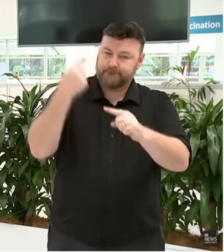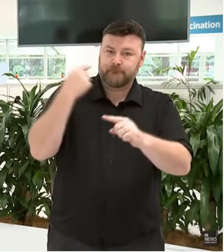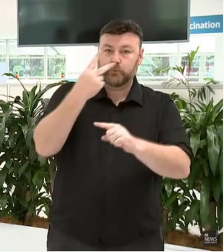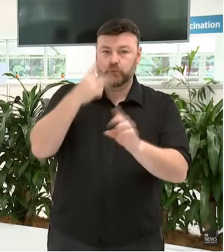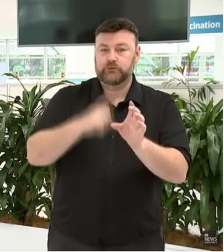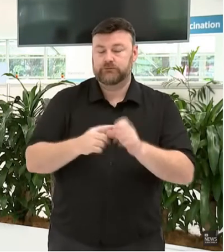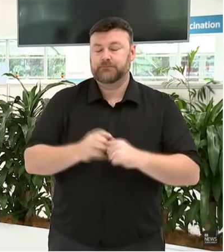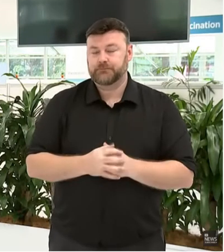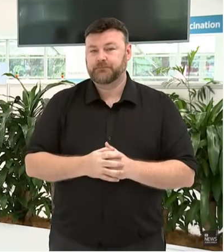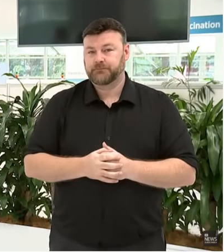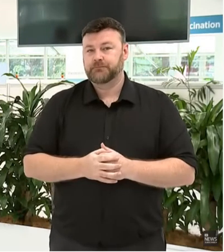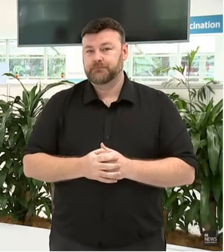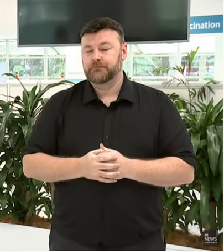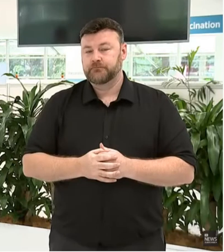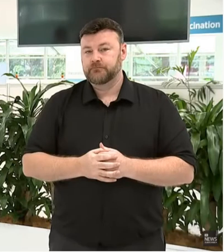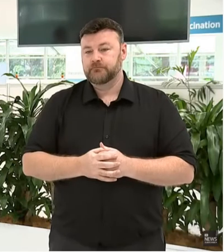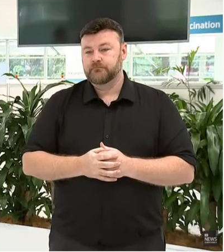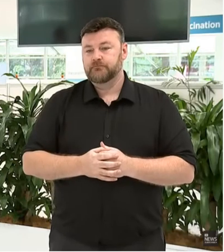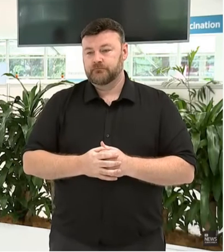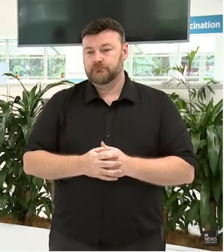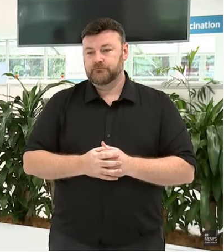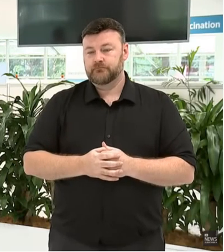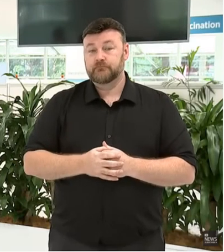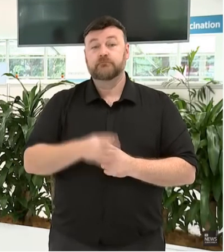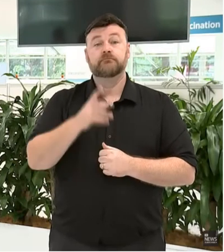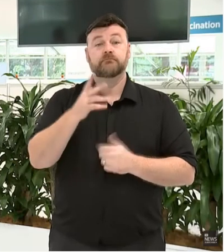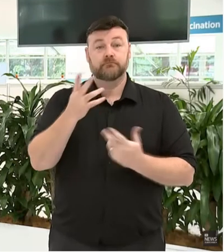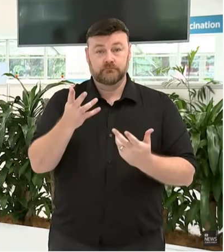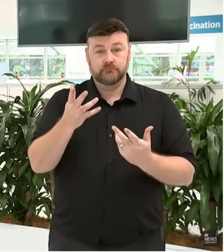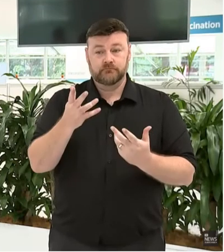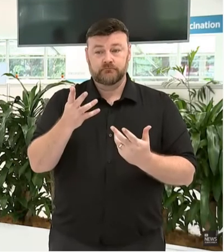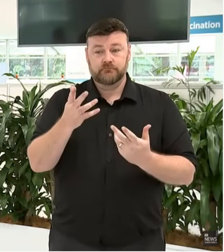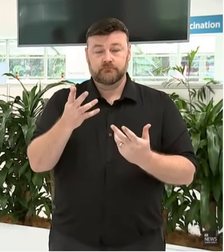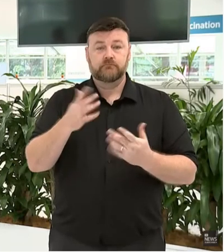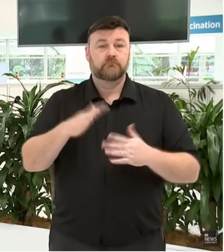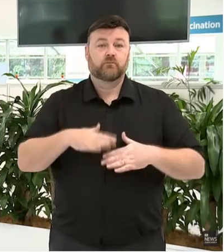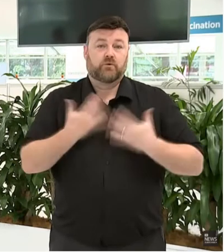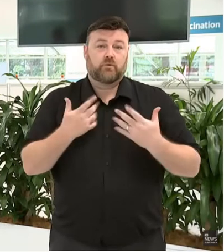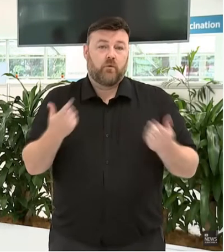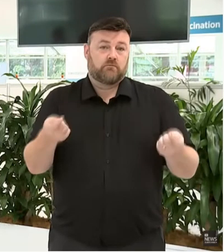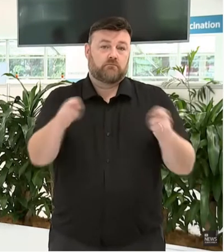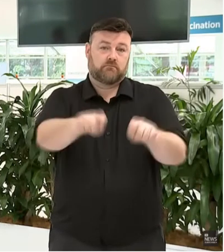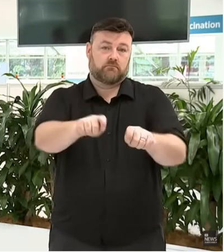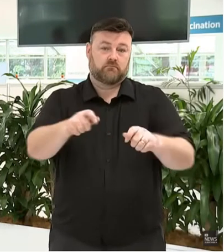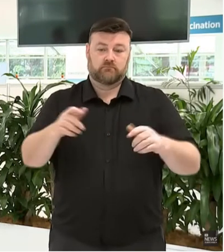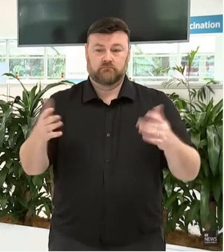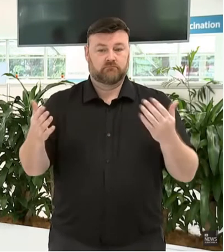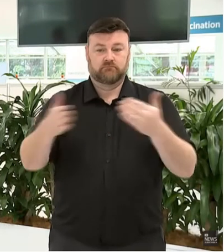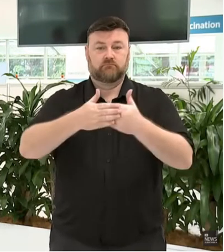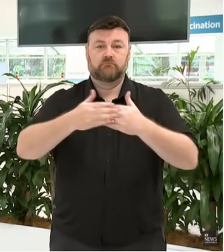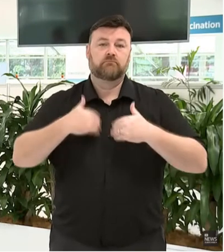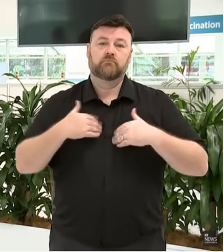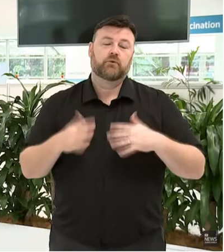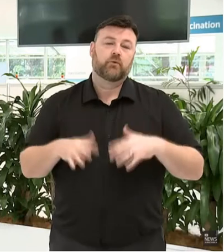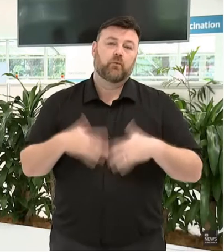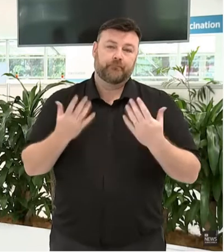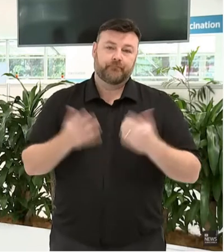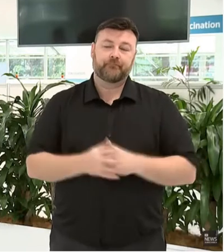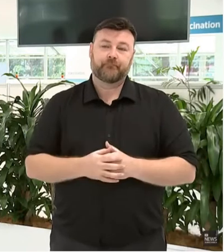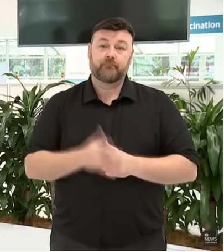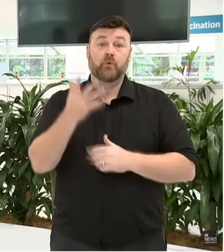years. The alternative, as case numbers increase, is to close down. We're not doing that. What that means is from time